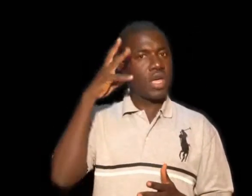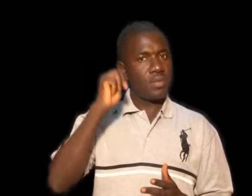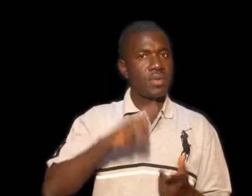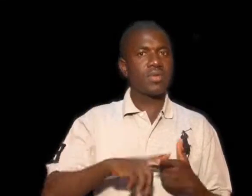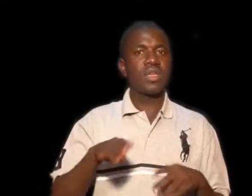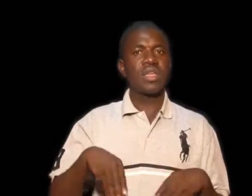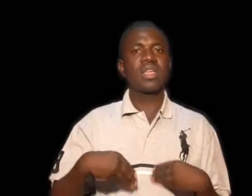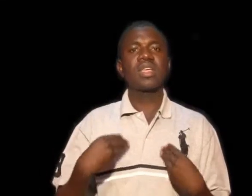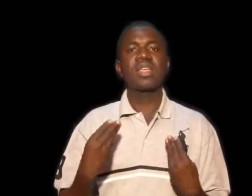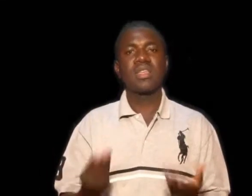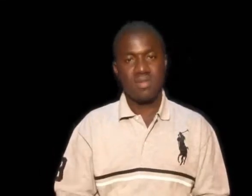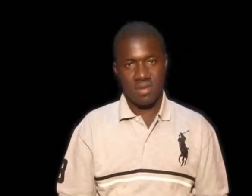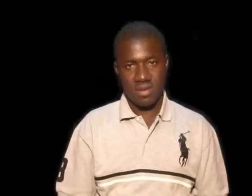give